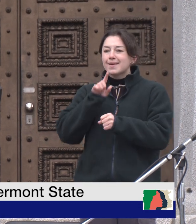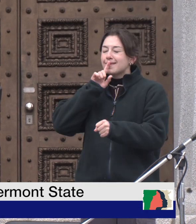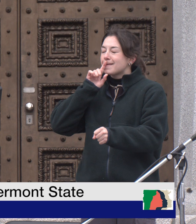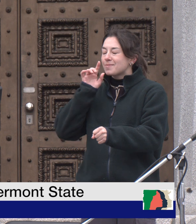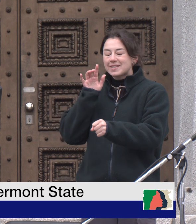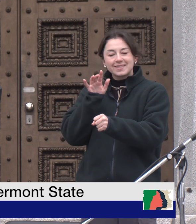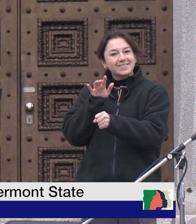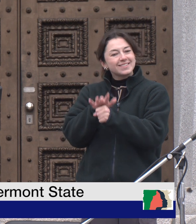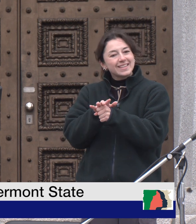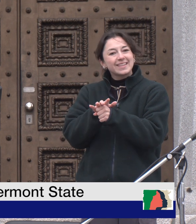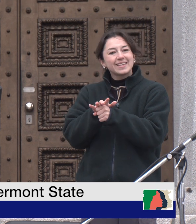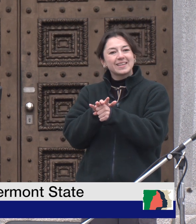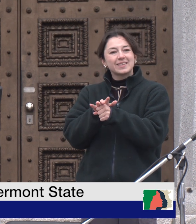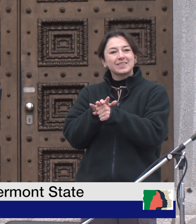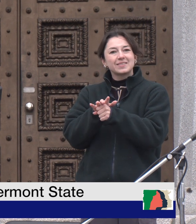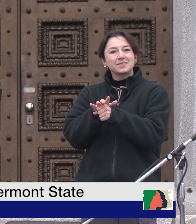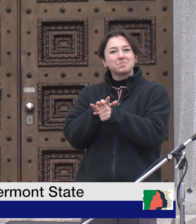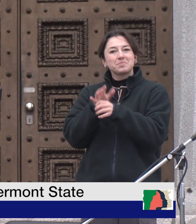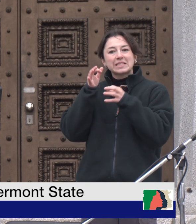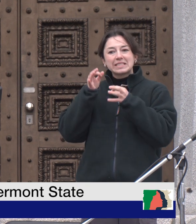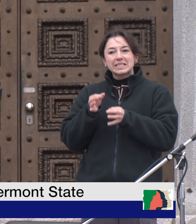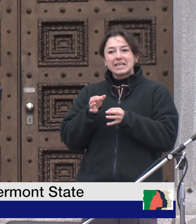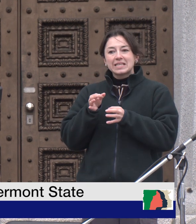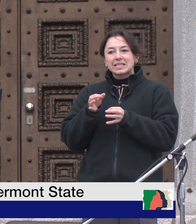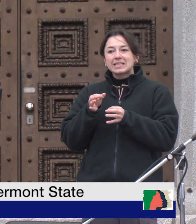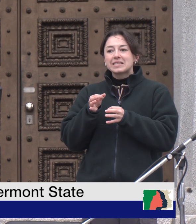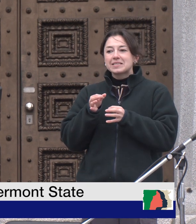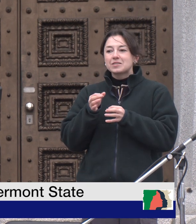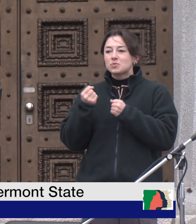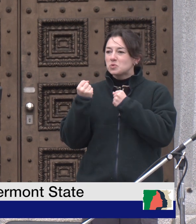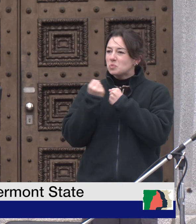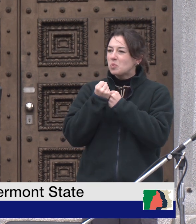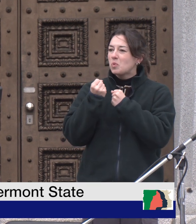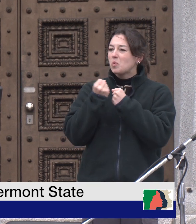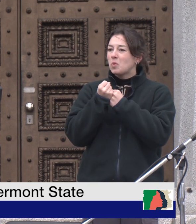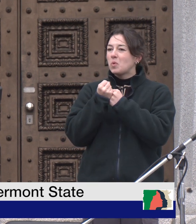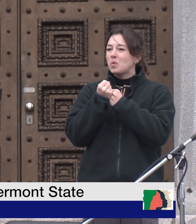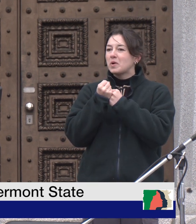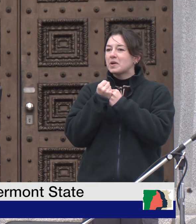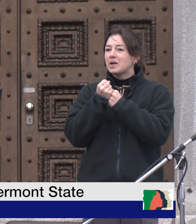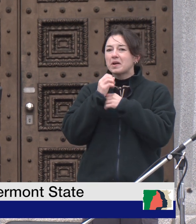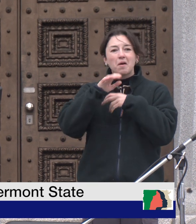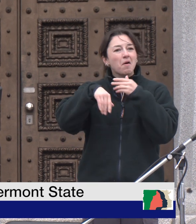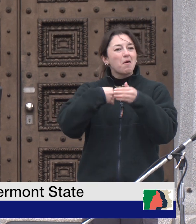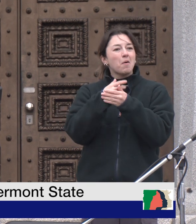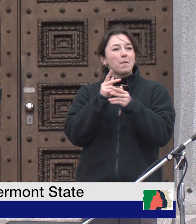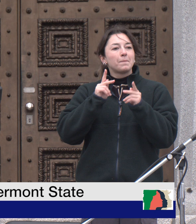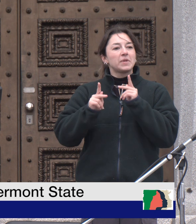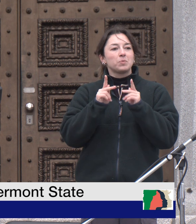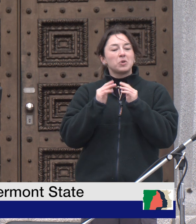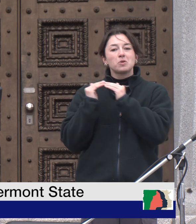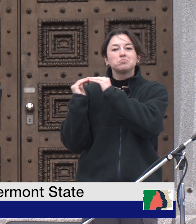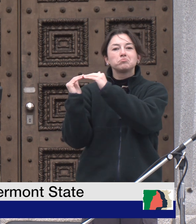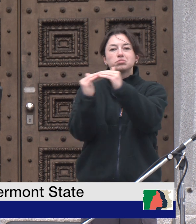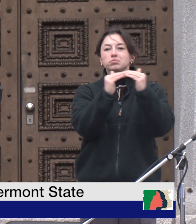guaranteeing, recommitting ourselves to the dignity of all people.